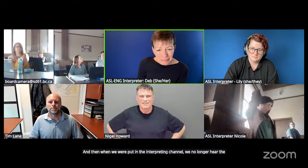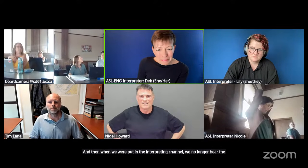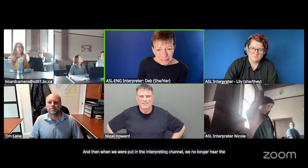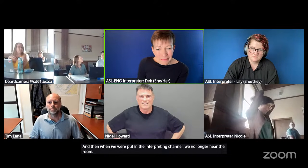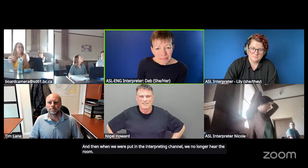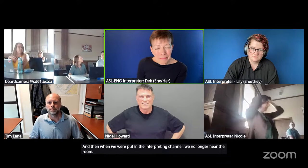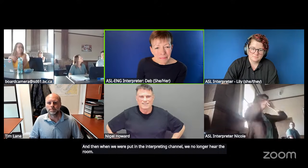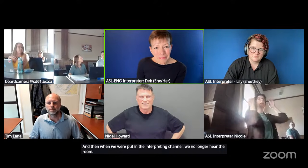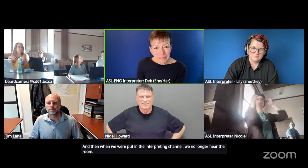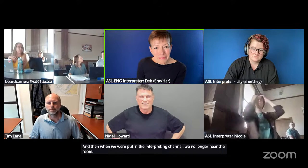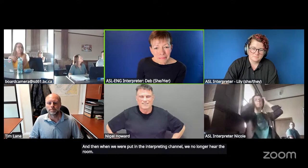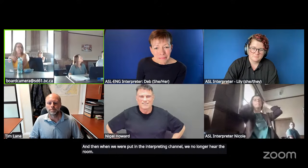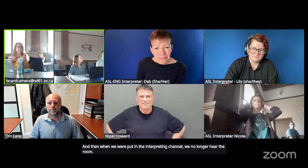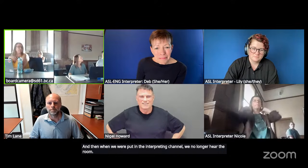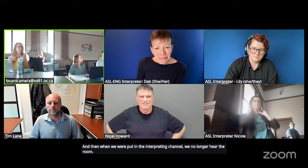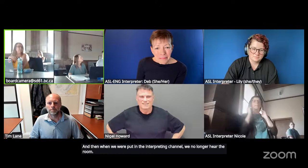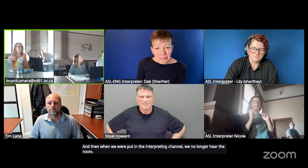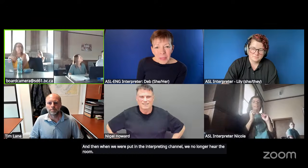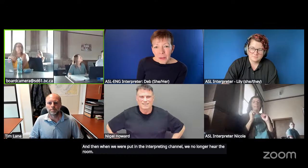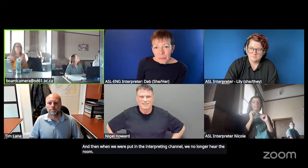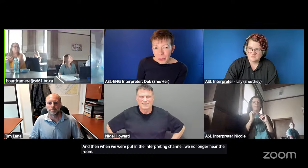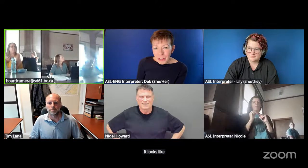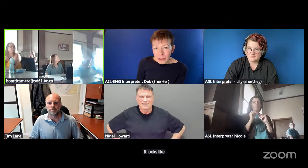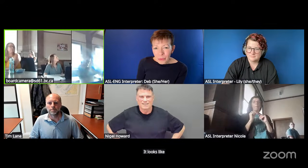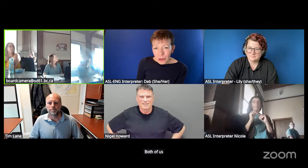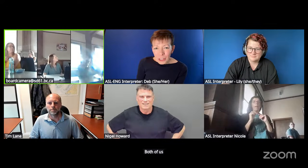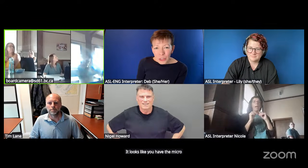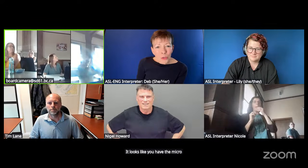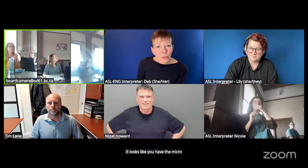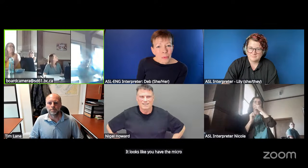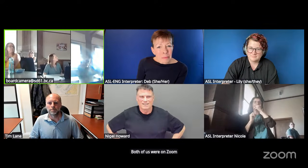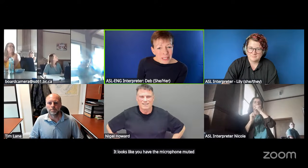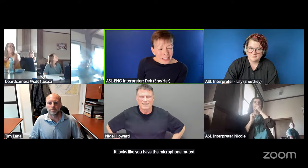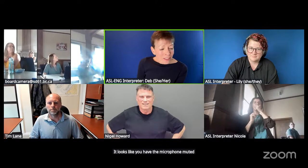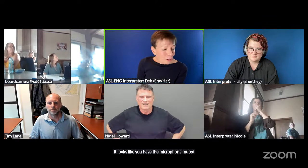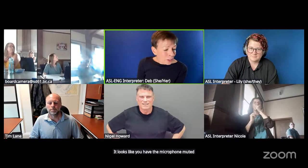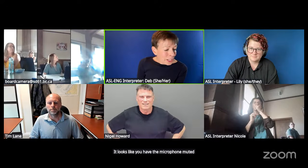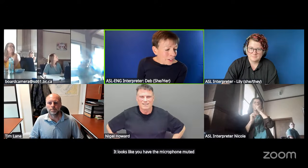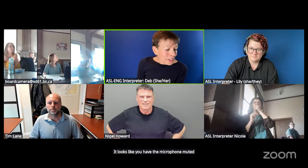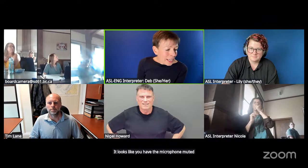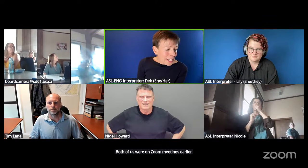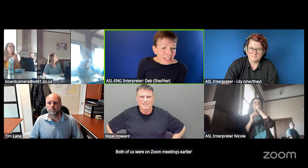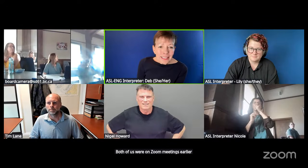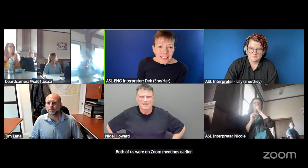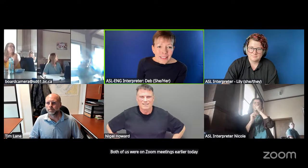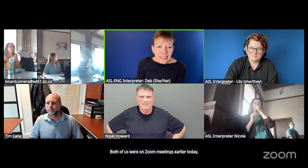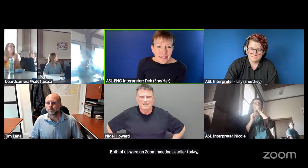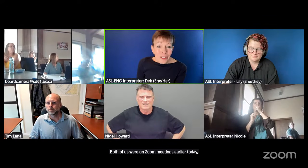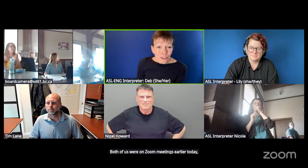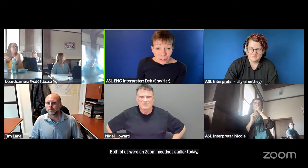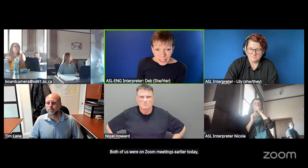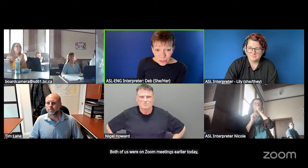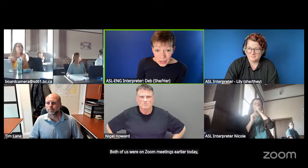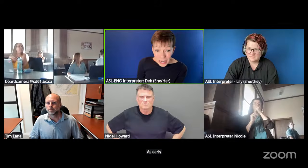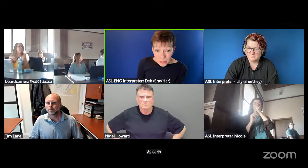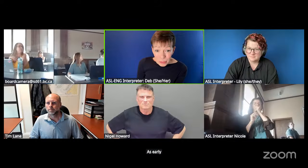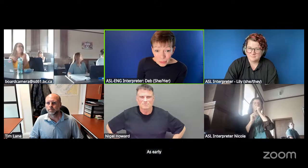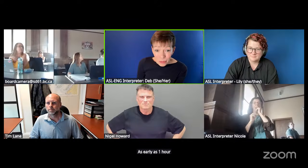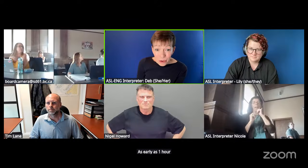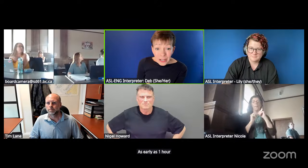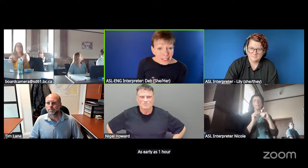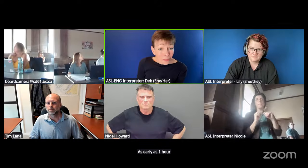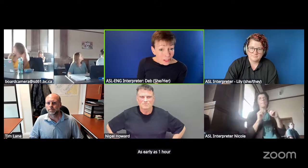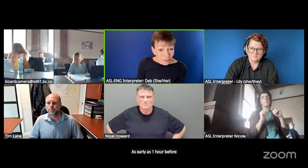room. It looks like you have the microphone. Both of us were on Zoom meetings earlier today, as early as 1